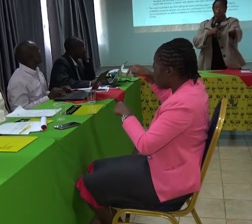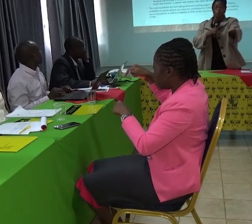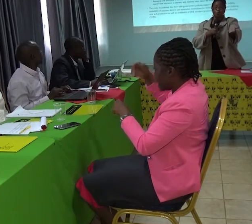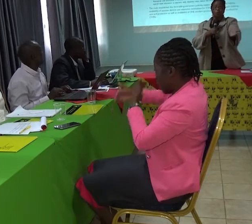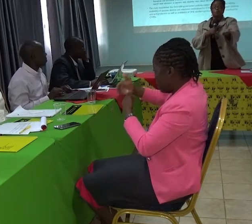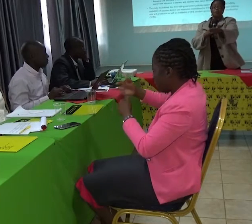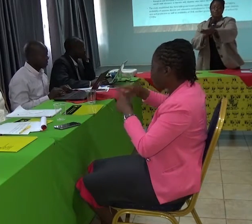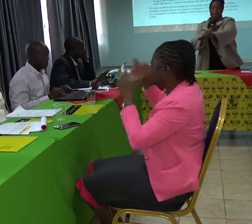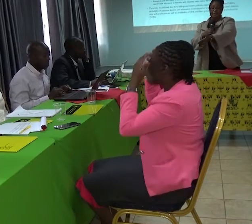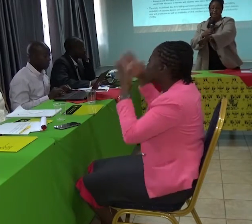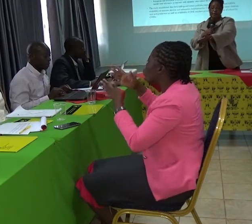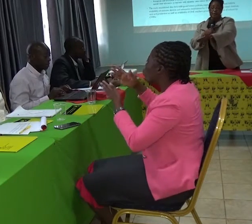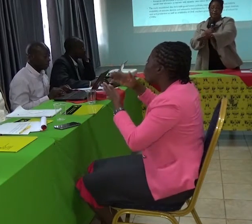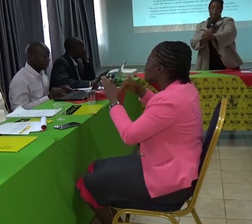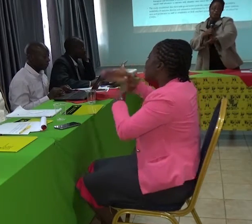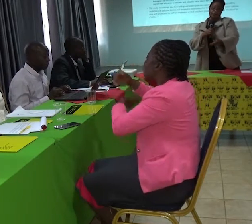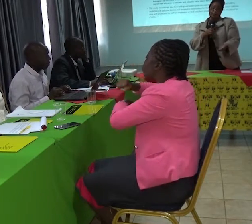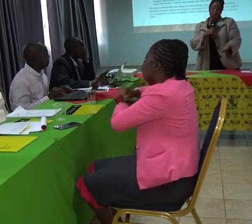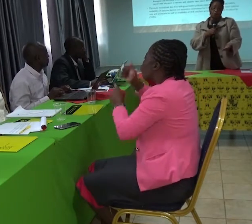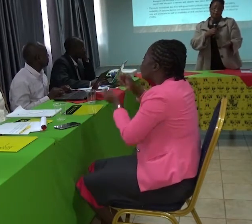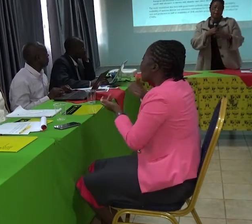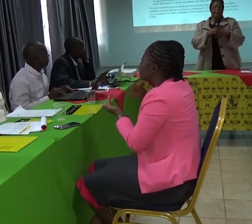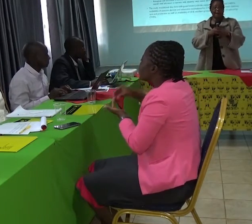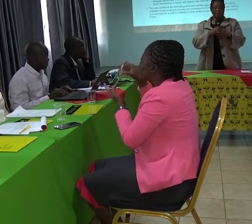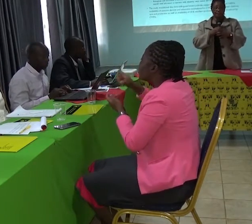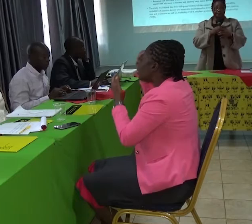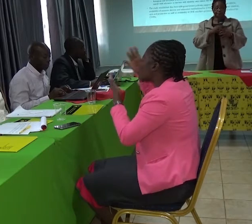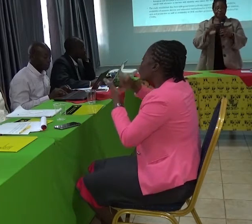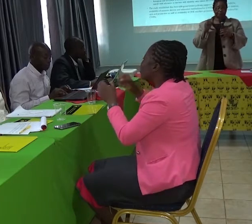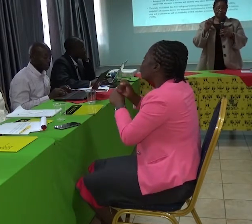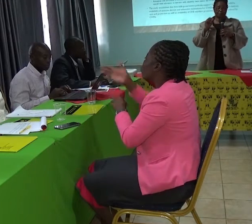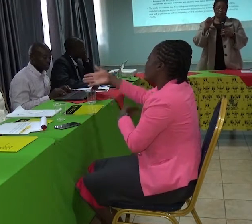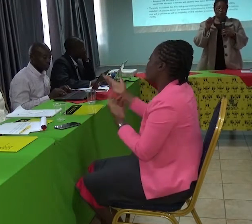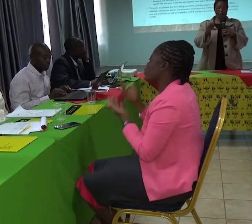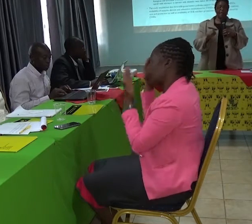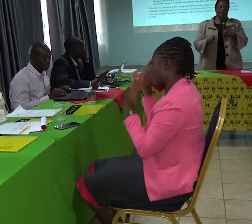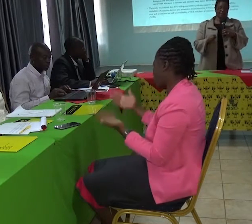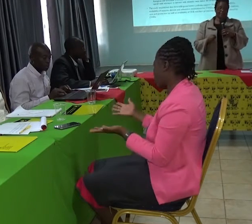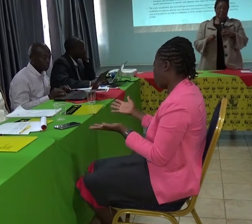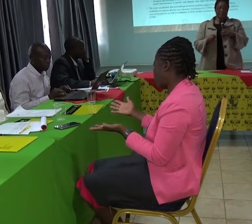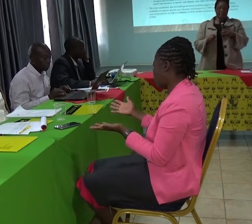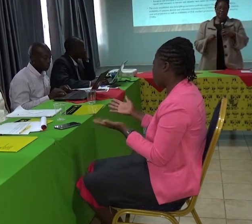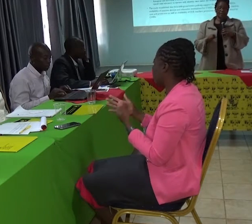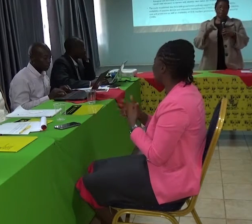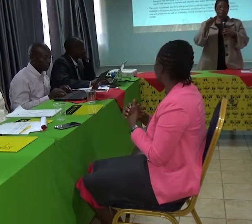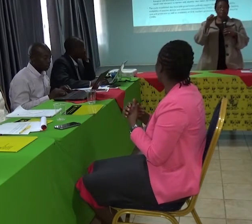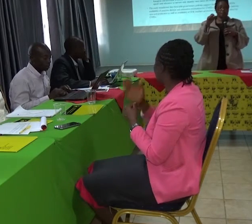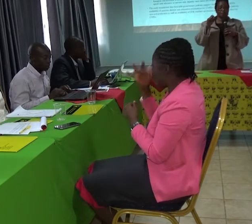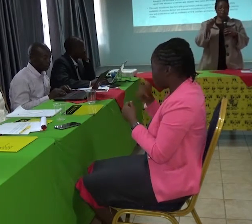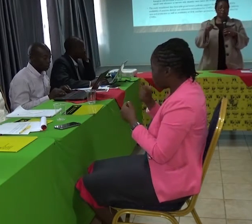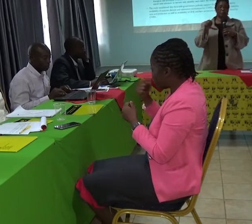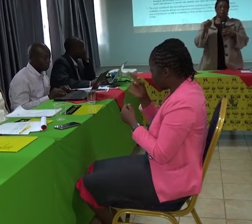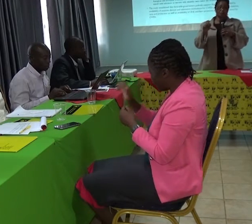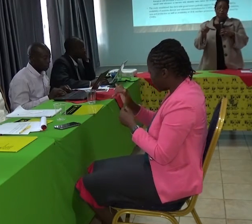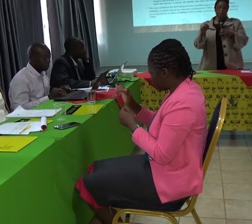secondary school would go for community work in the primary school. But why am I raising this? Because when